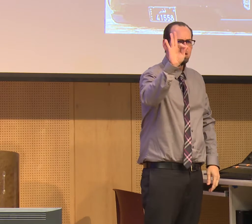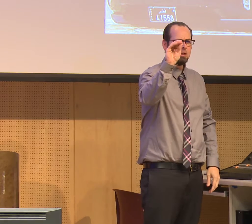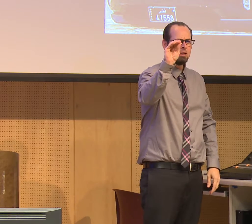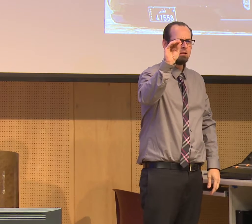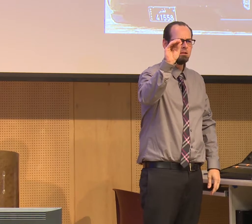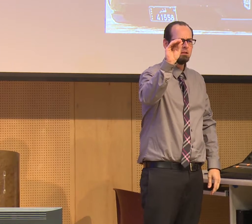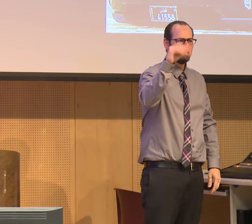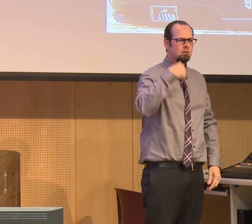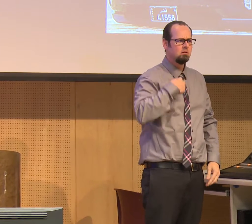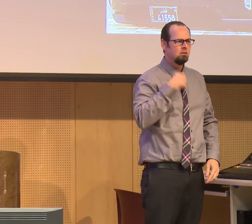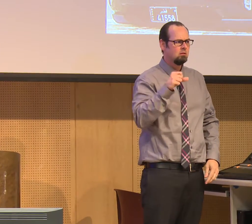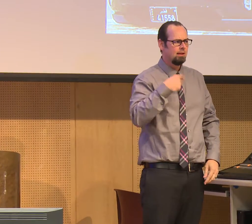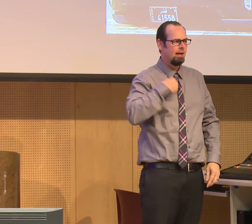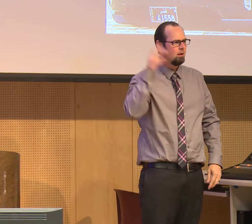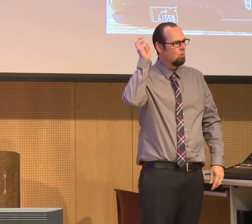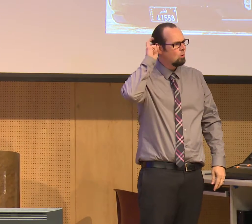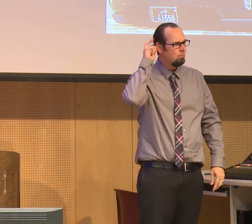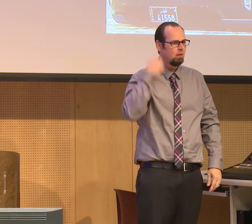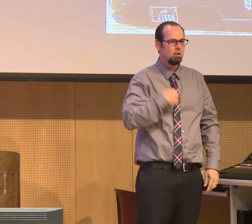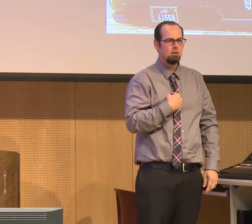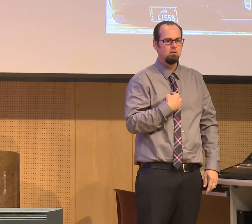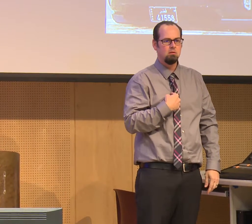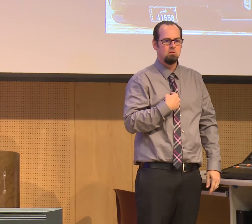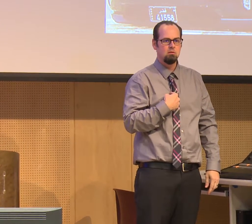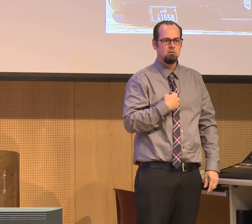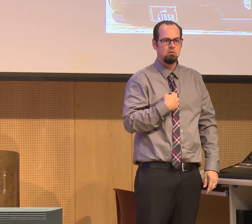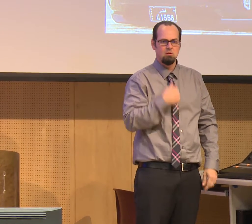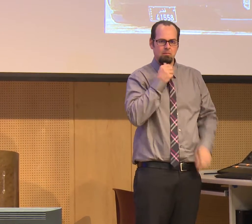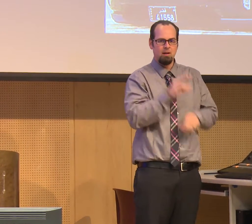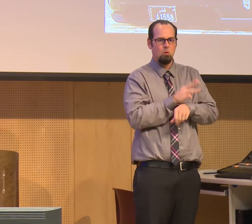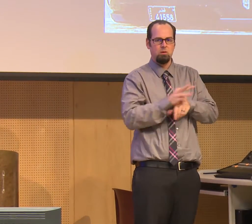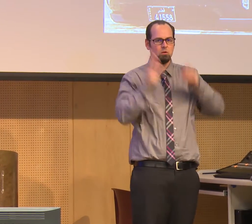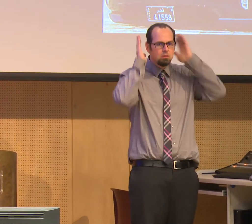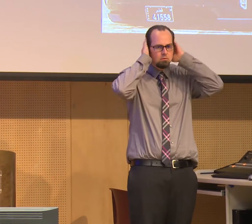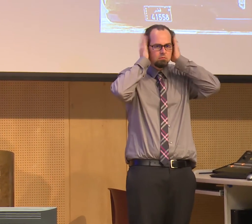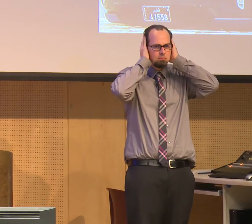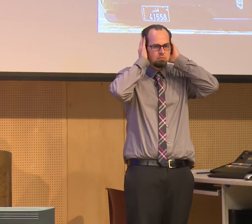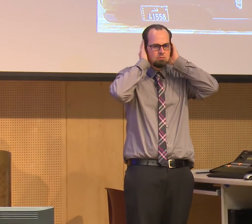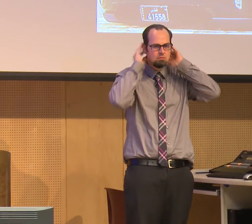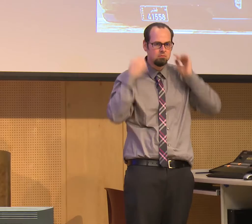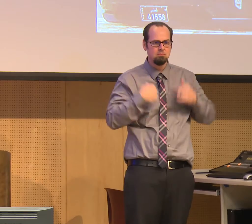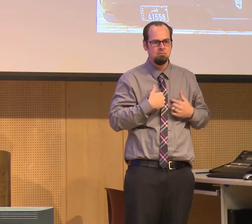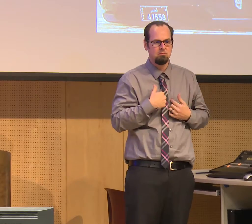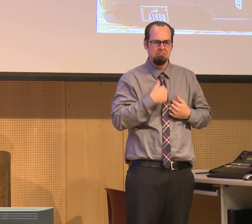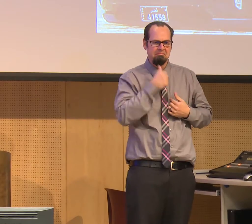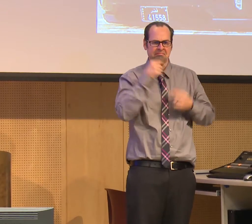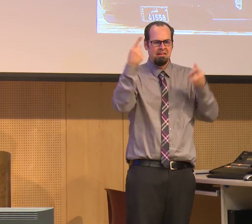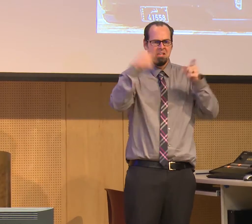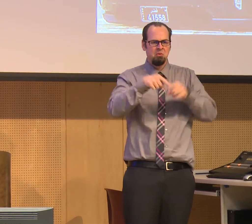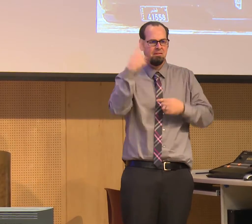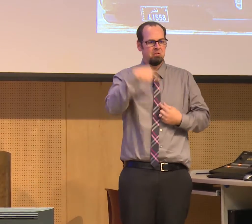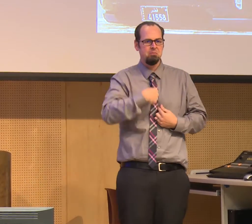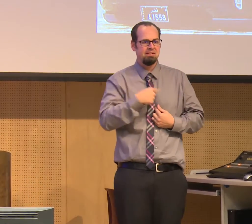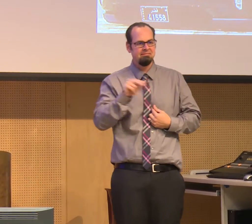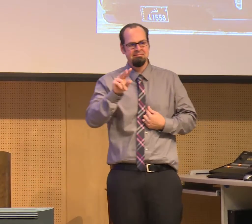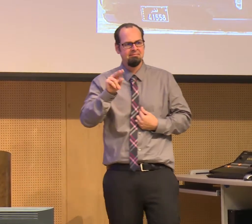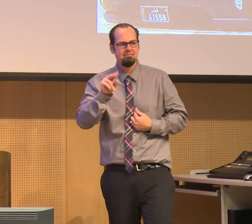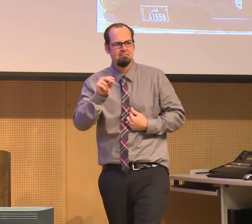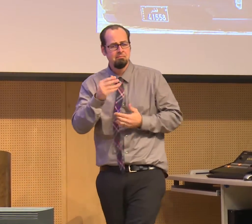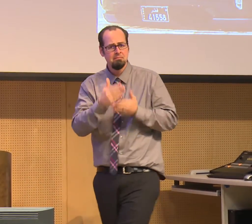That was in the 1990s. I had received my cochlear implant, but it didn't work for